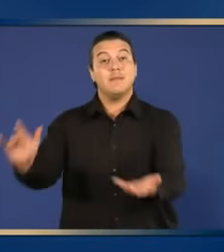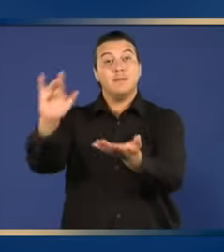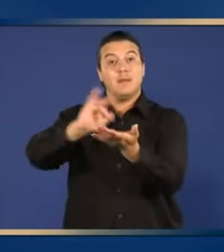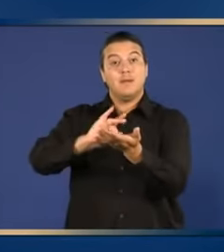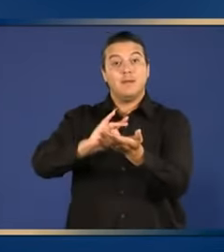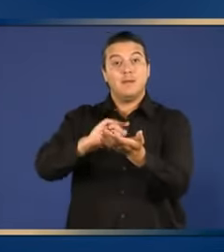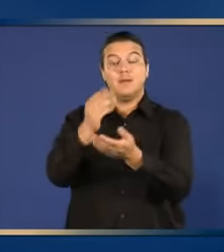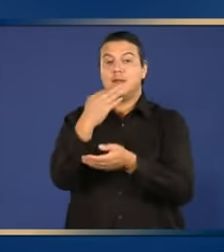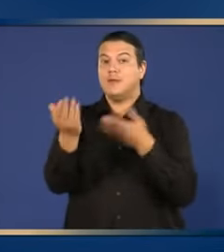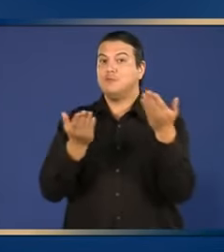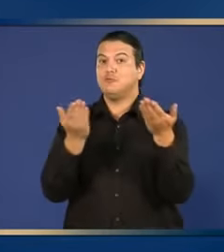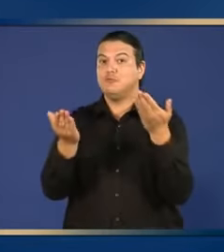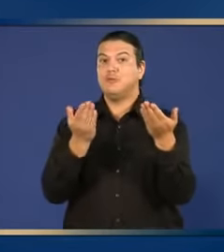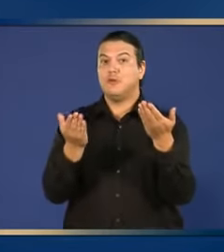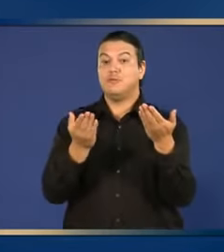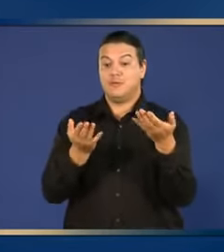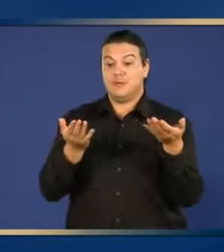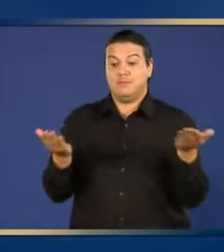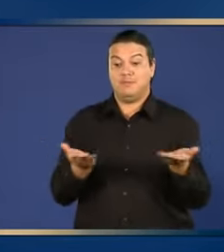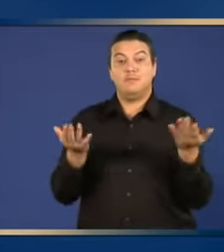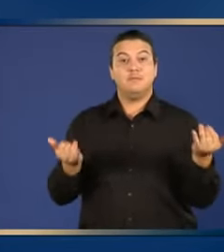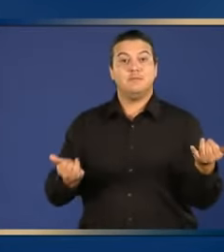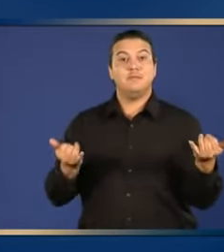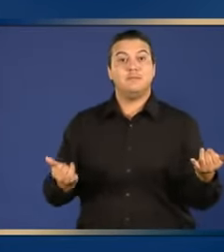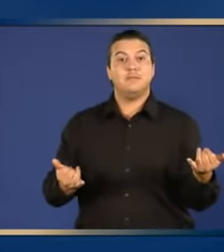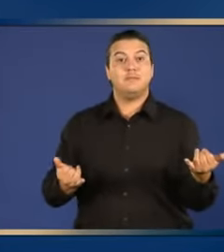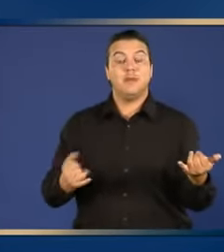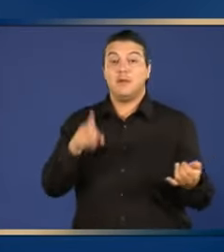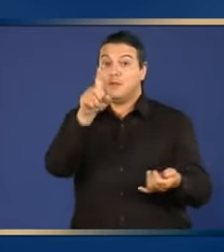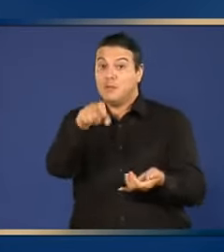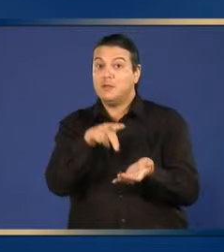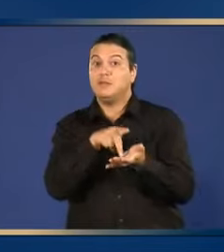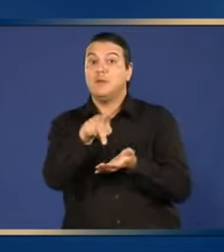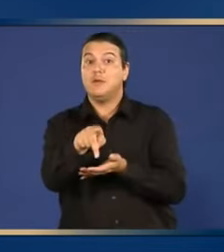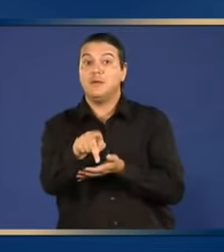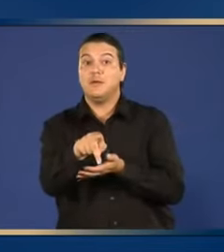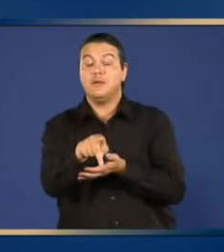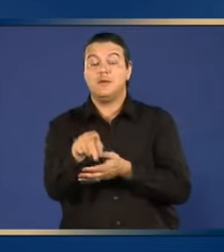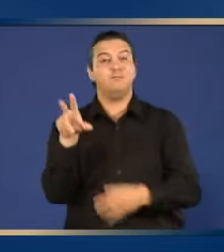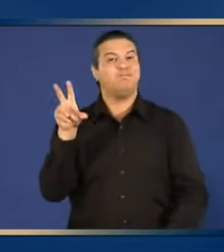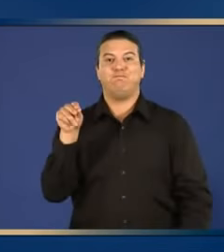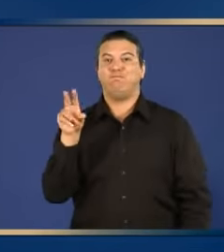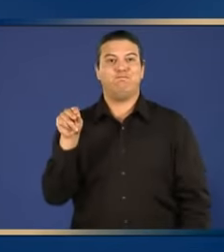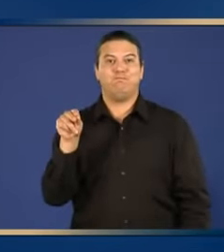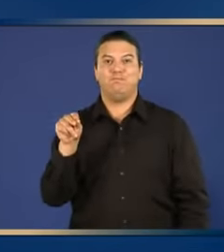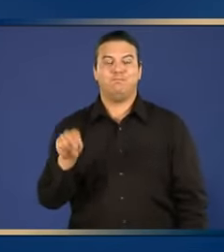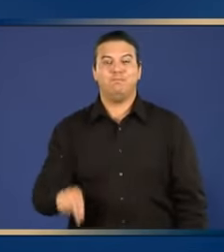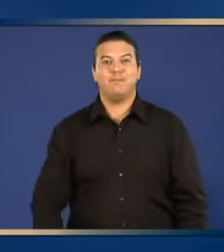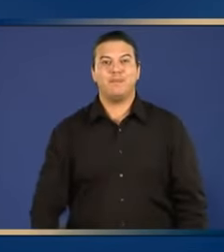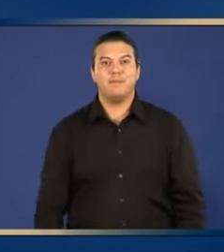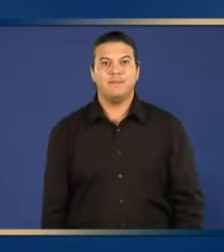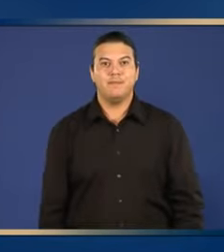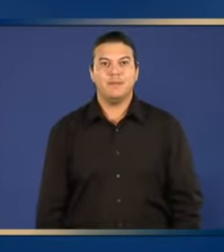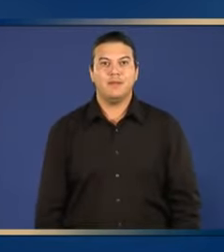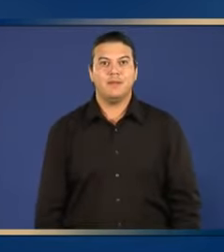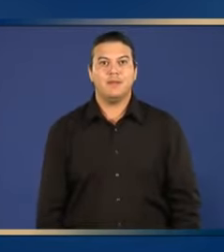The medicines and services you receive at this dispensing site do not require any payment from